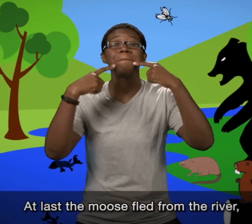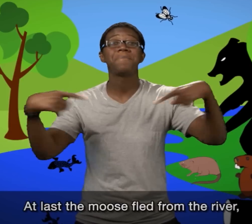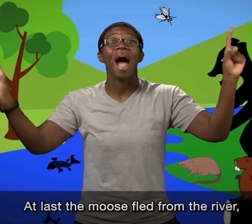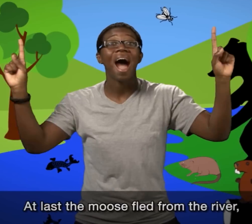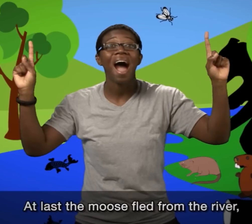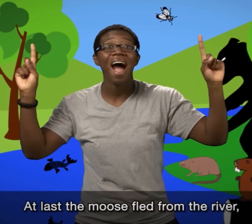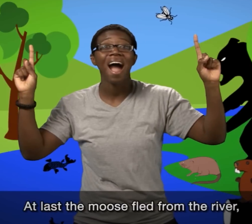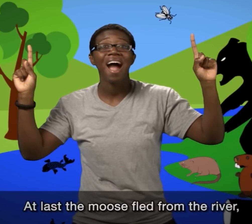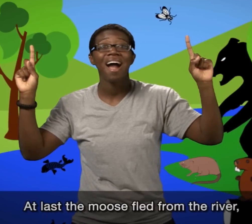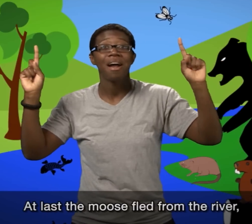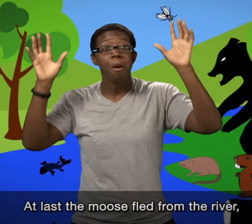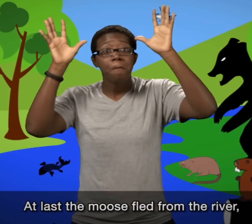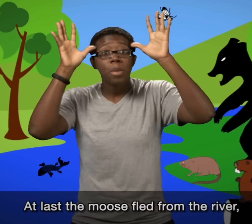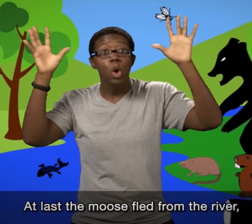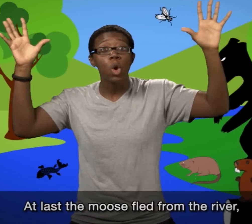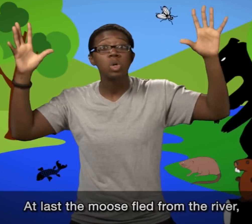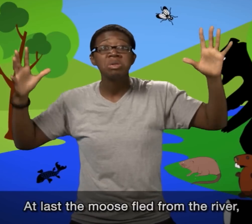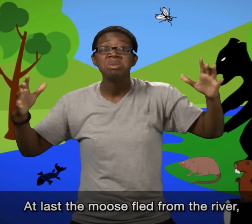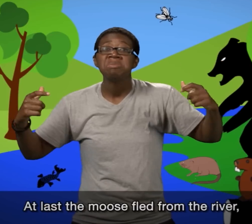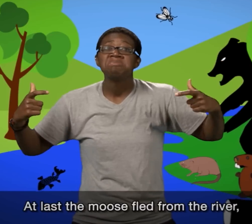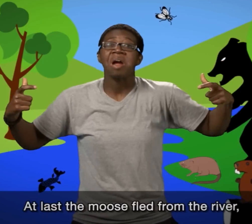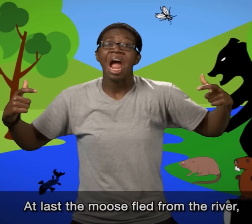At last the moose fled from the river.